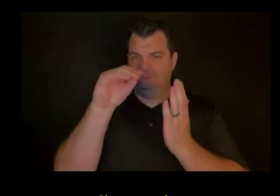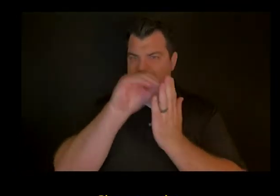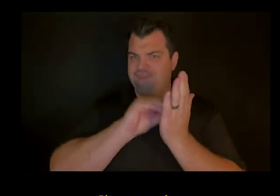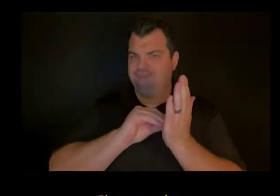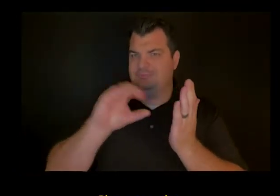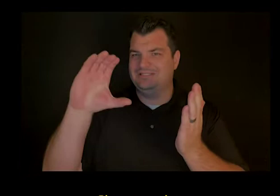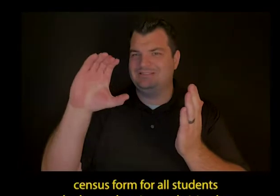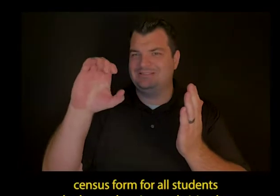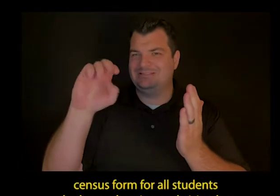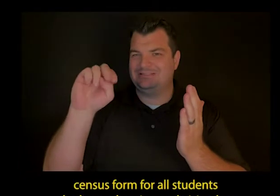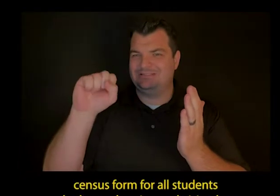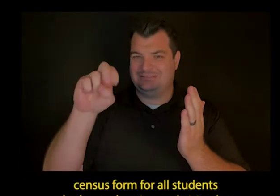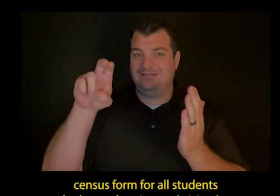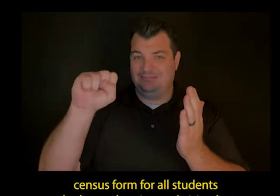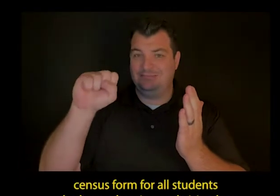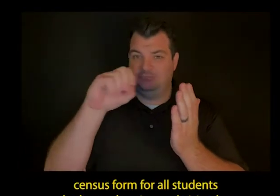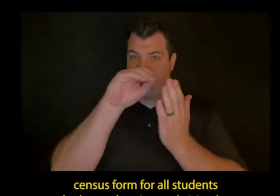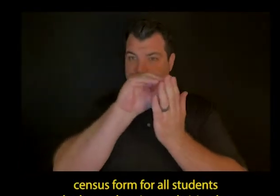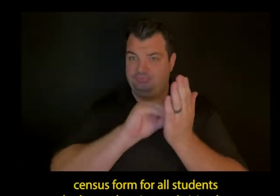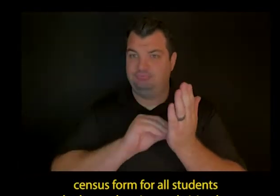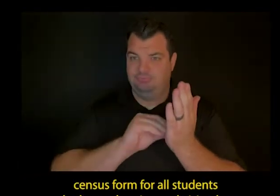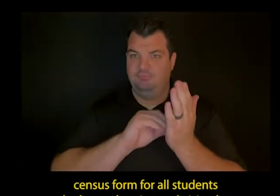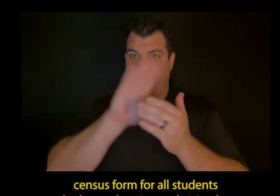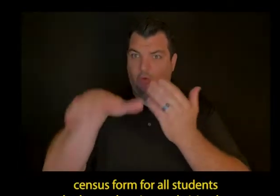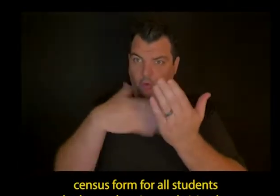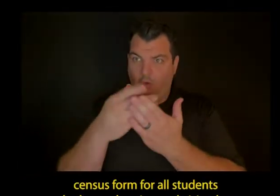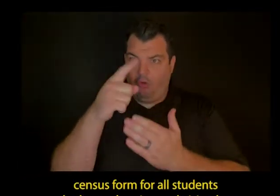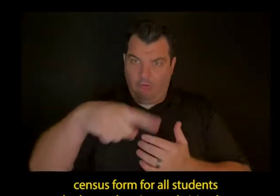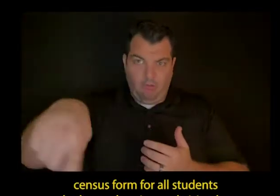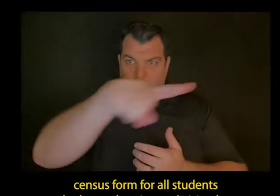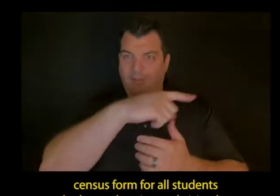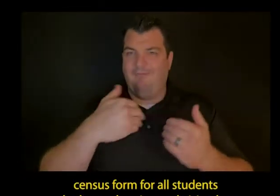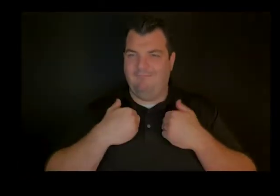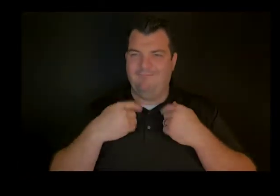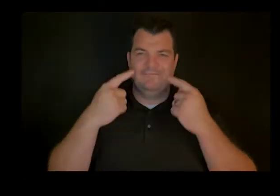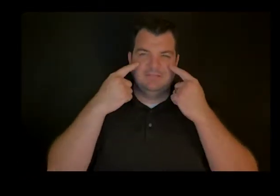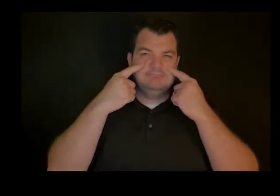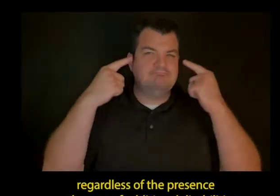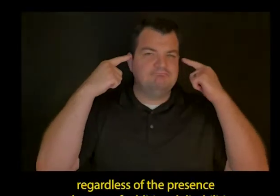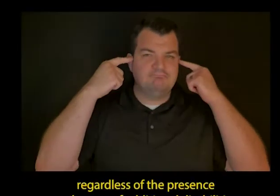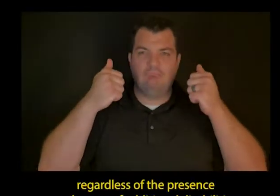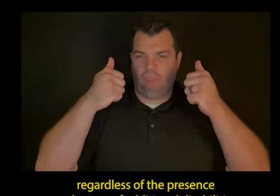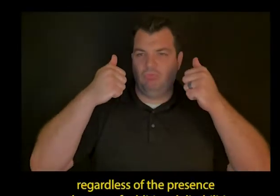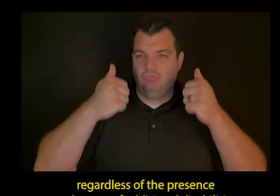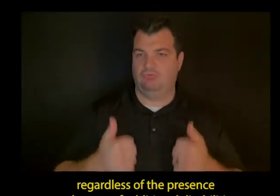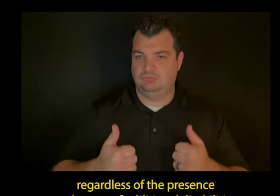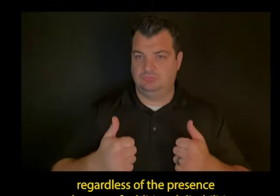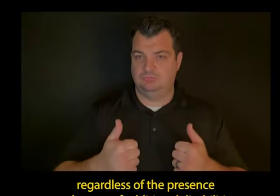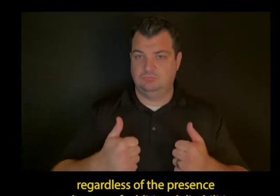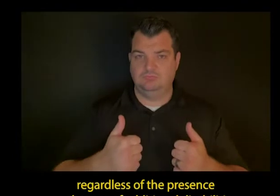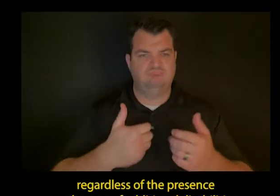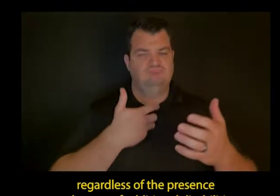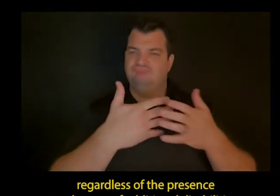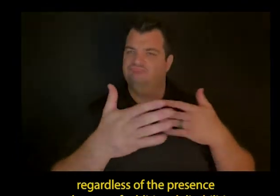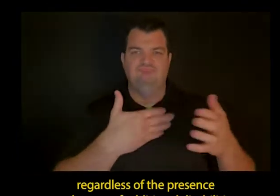Please complete a census form for all students who have a hearing and vision loss, regardless of the presence or absence of